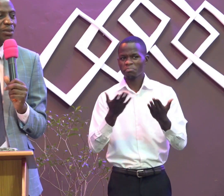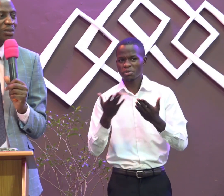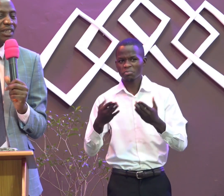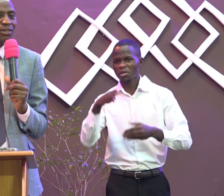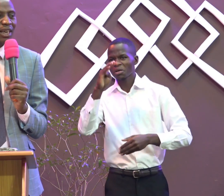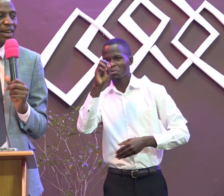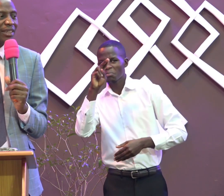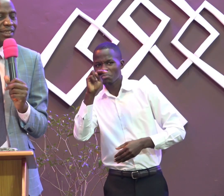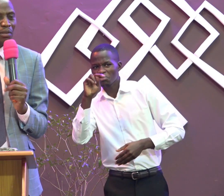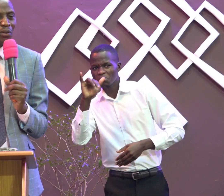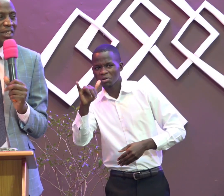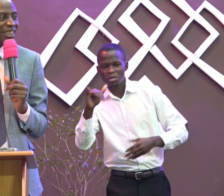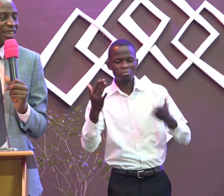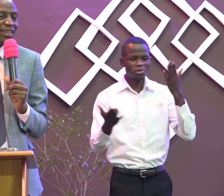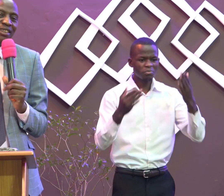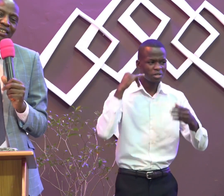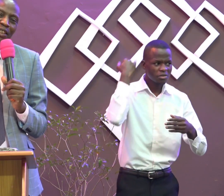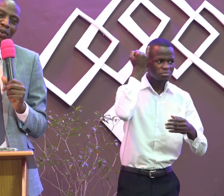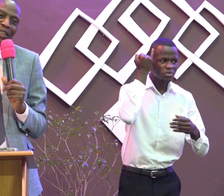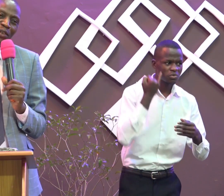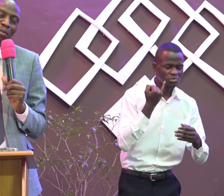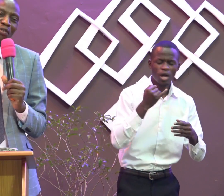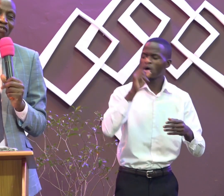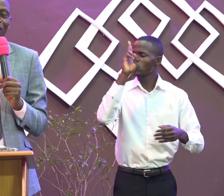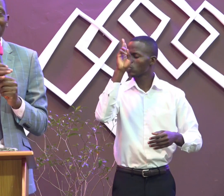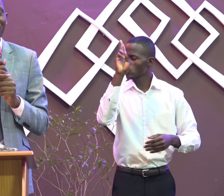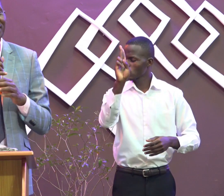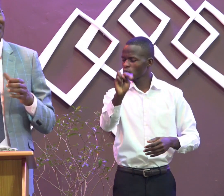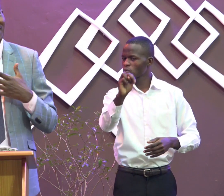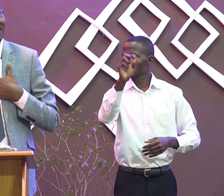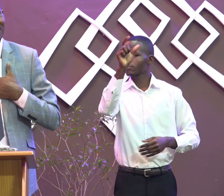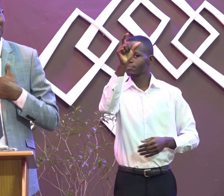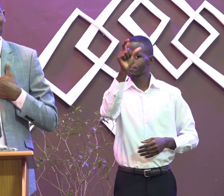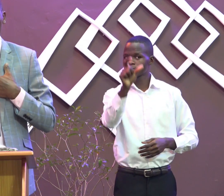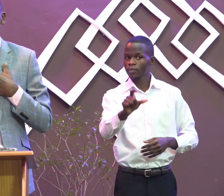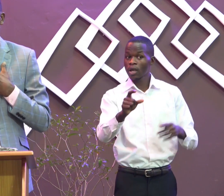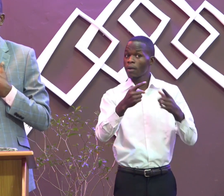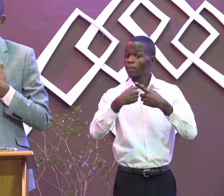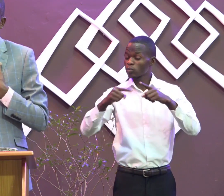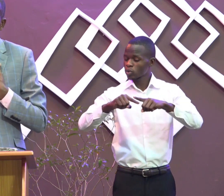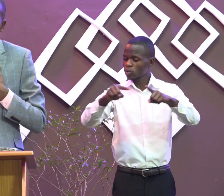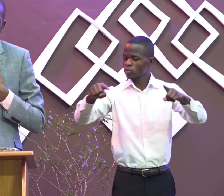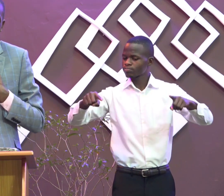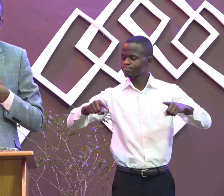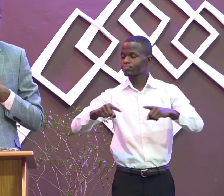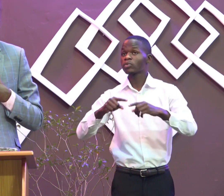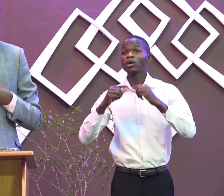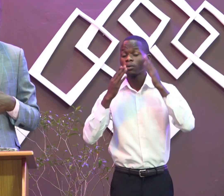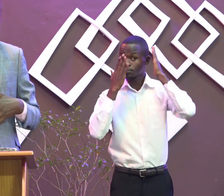yabadde yagala okujja osanga Semakula yadda yagala tewali n'omu ffena. Bishop yaleka